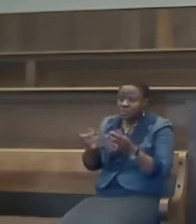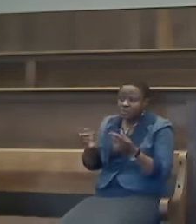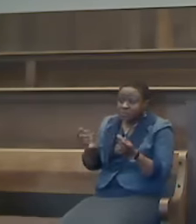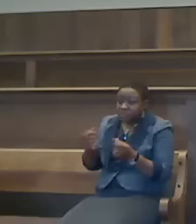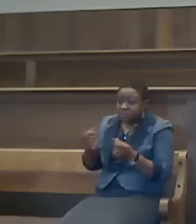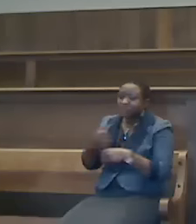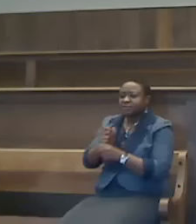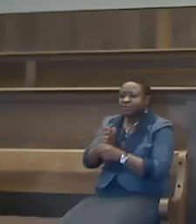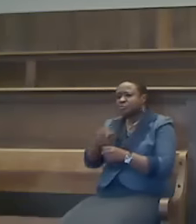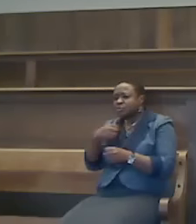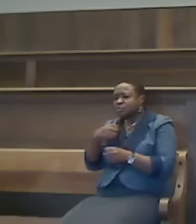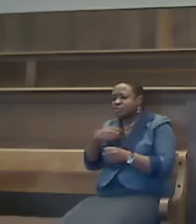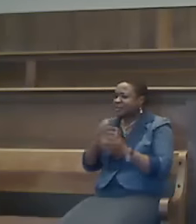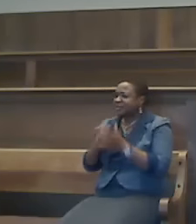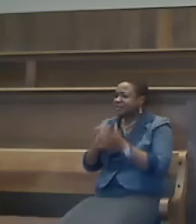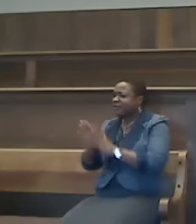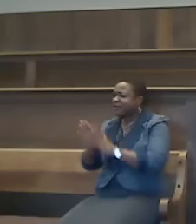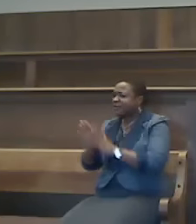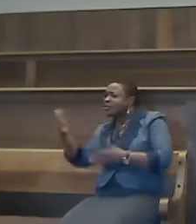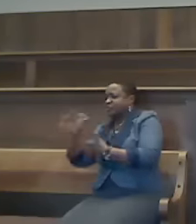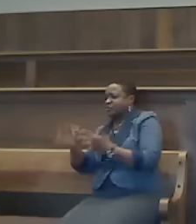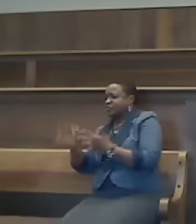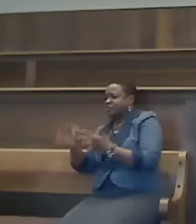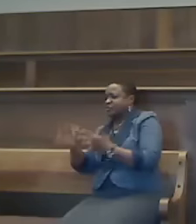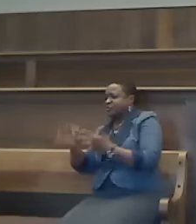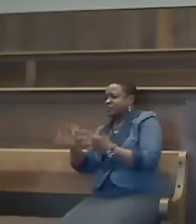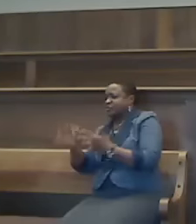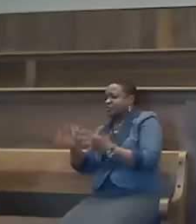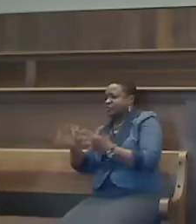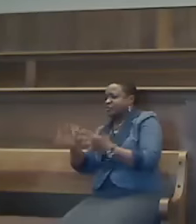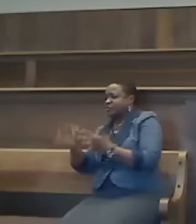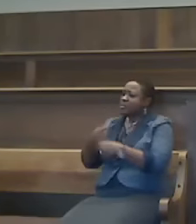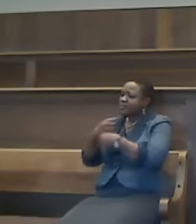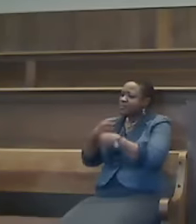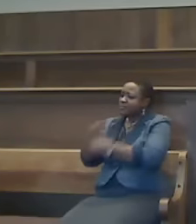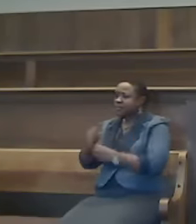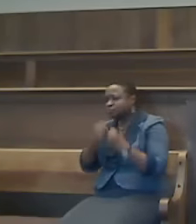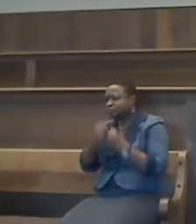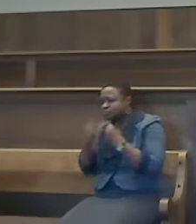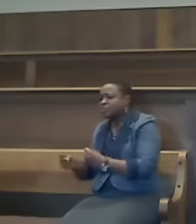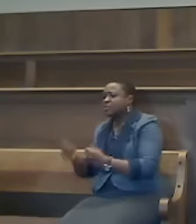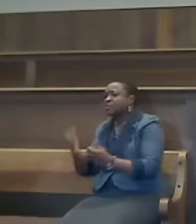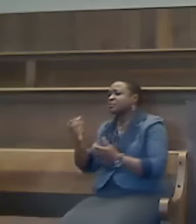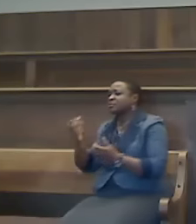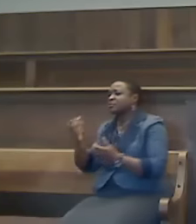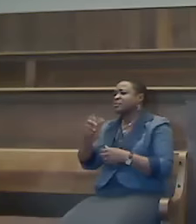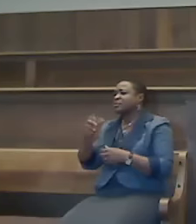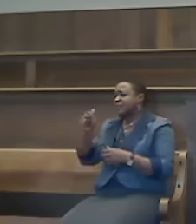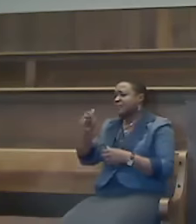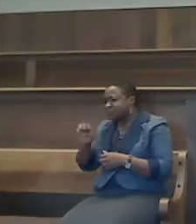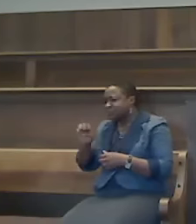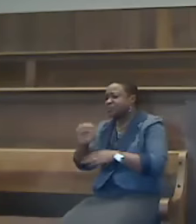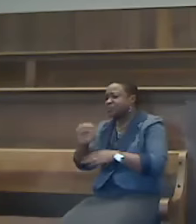we're developing alternatives, trying to create a robust pasture-based system of local farms that we buy directly